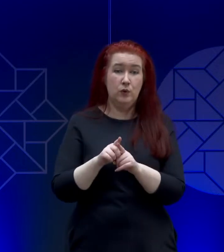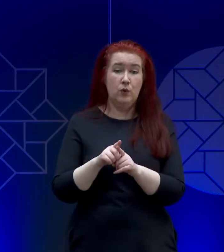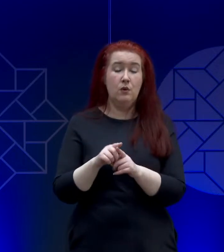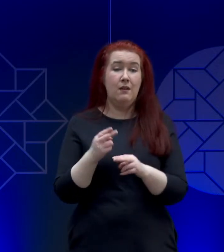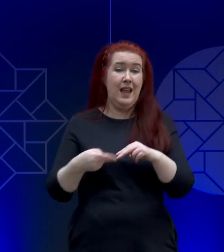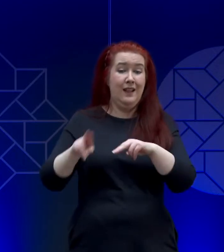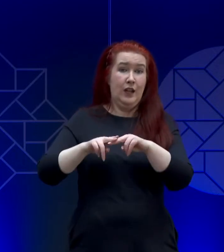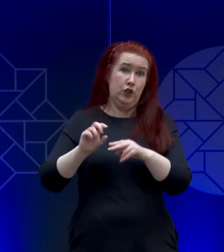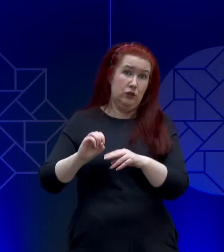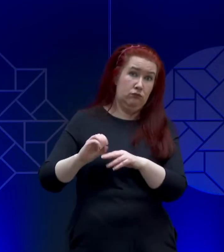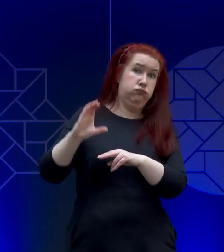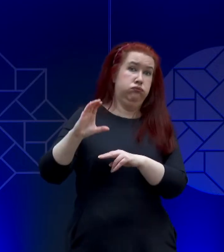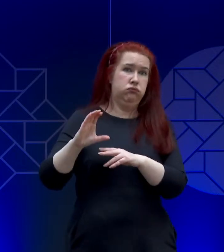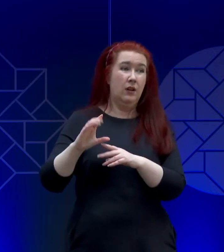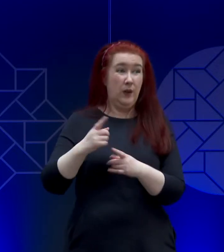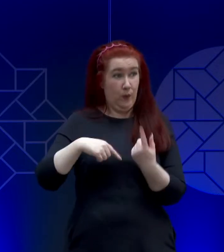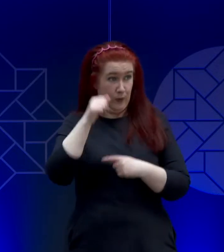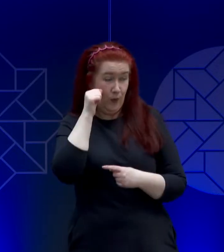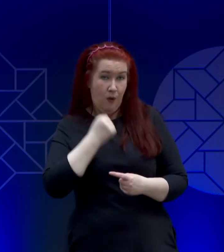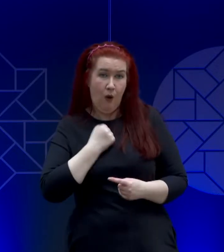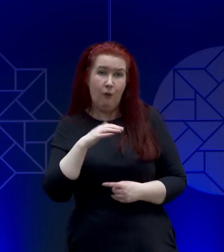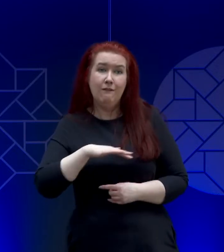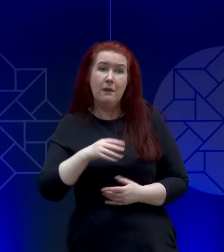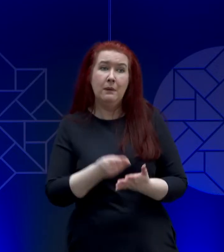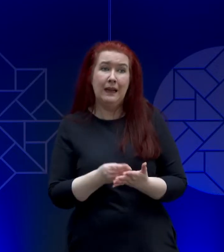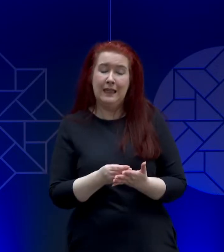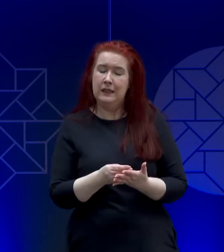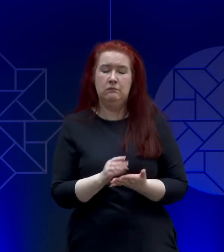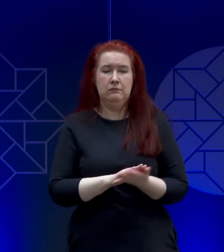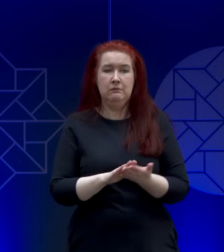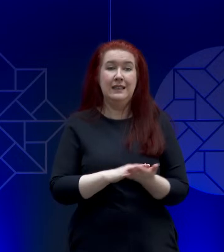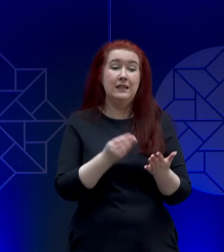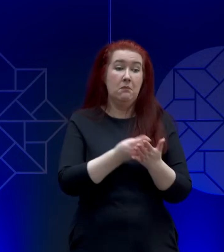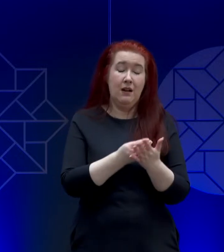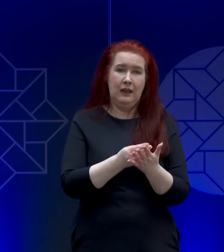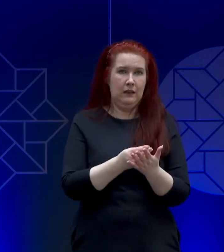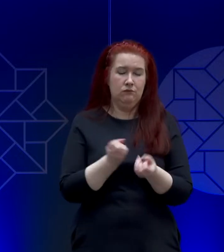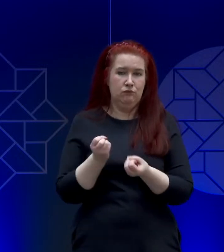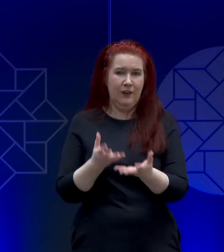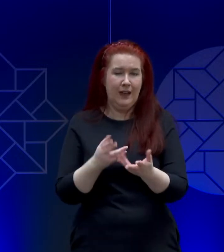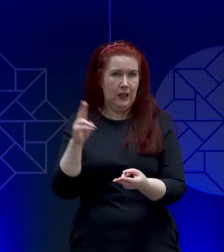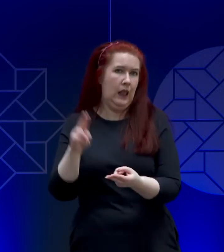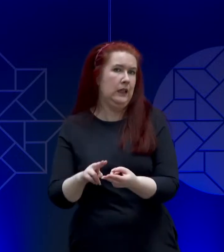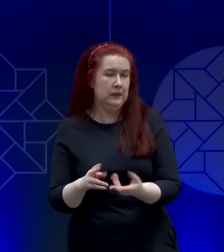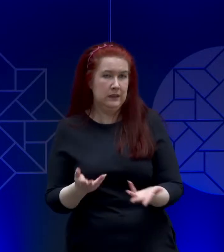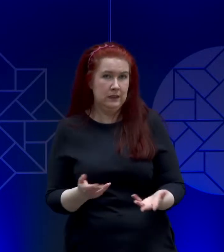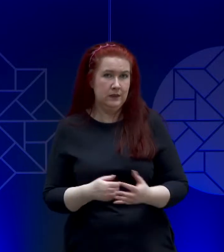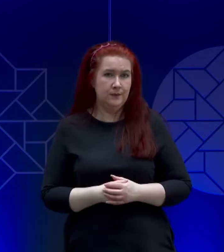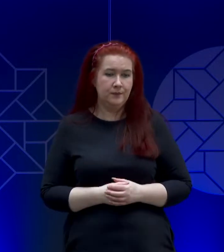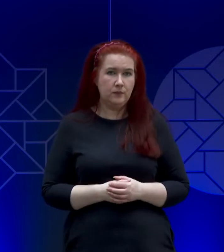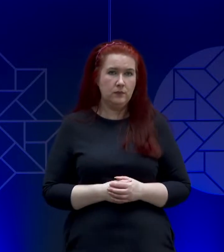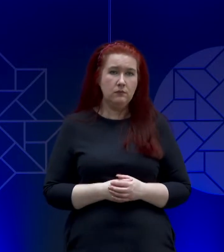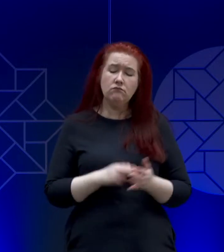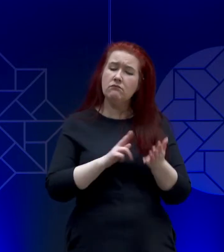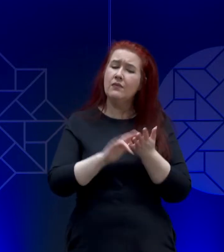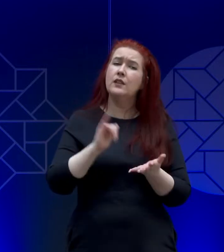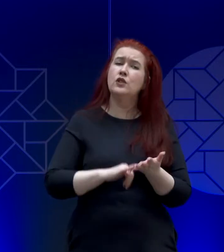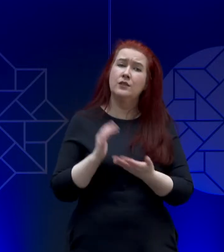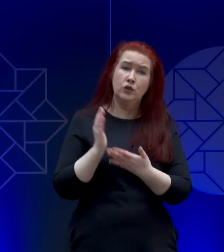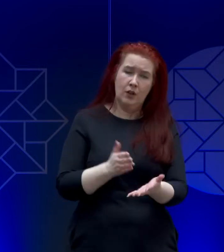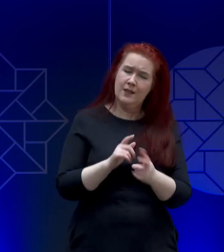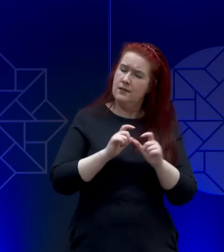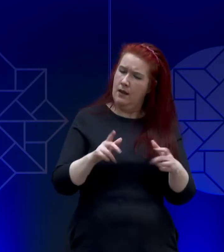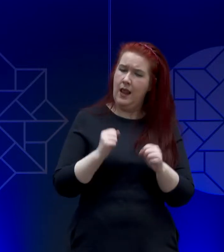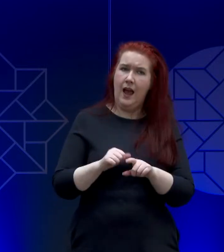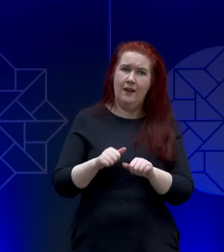from our own family finances, the available money delivers less. It's a service still beset by backlogs